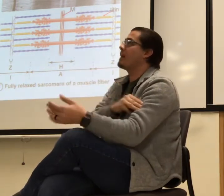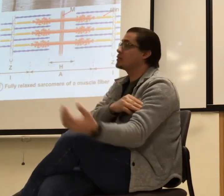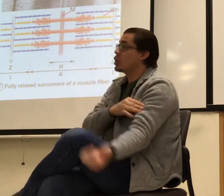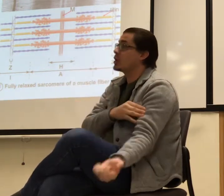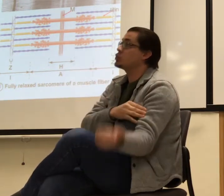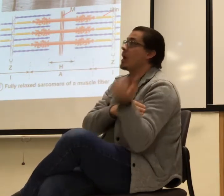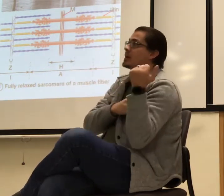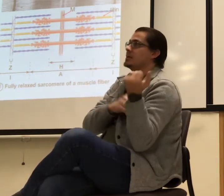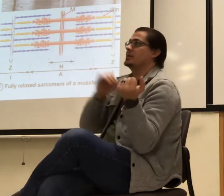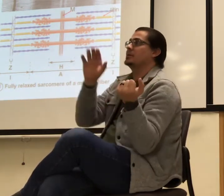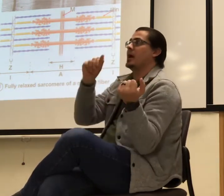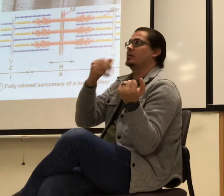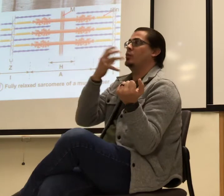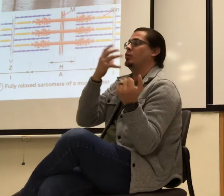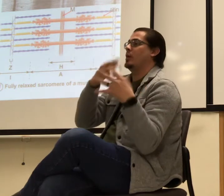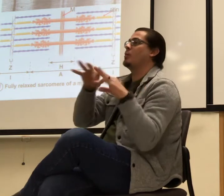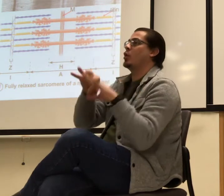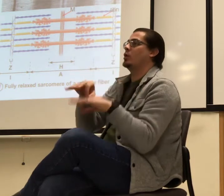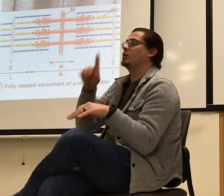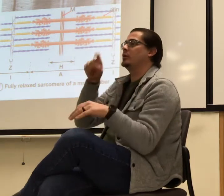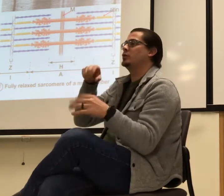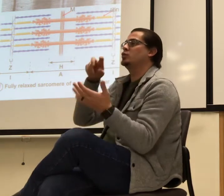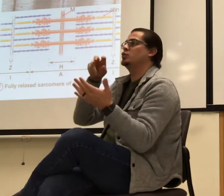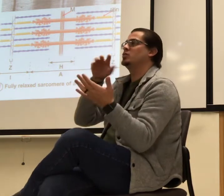contraction. So we have to study the triad structure.